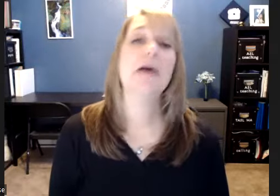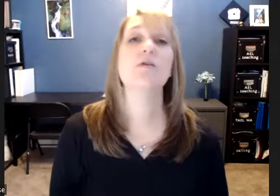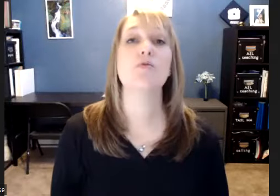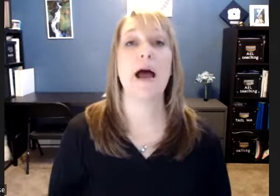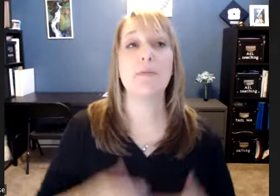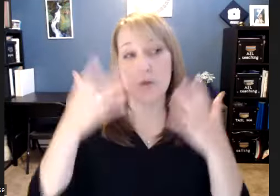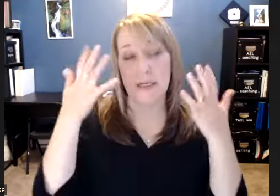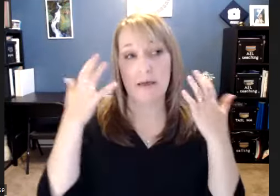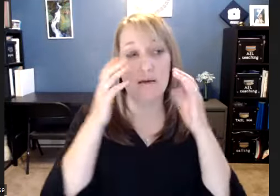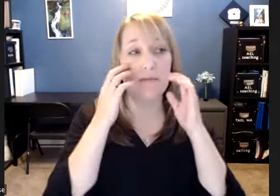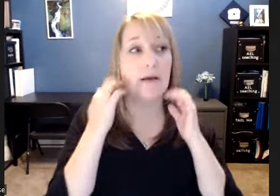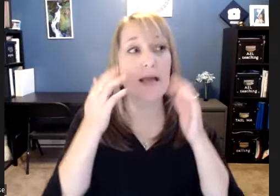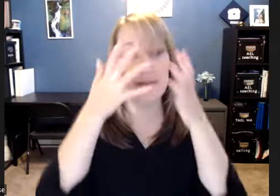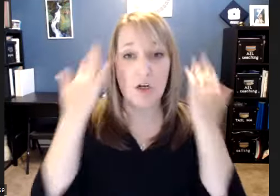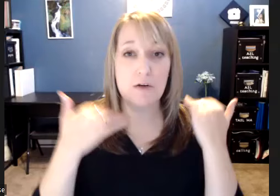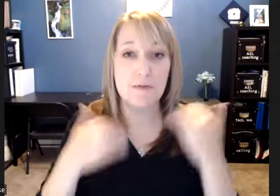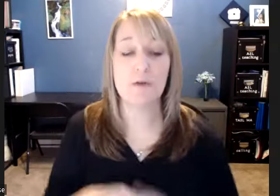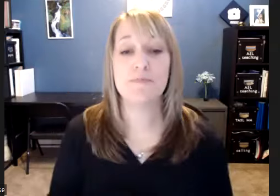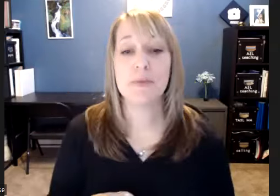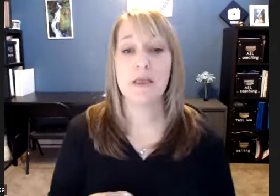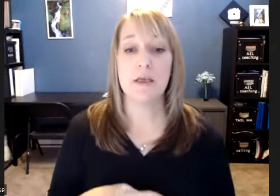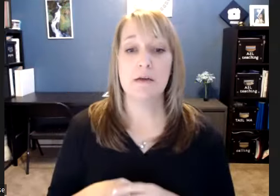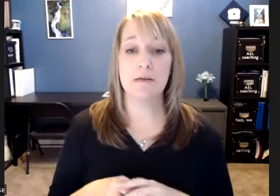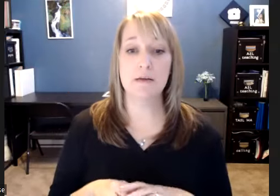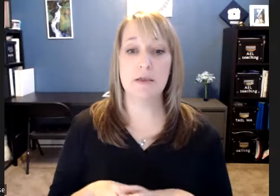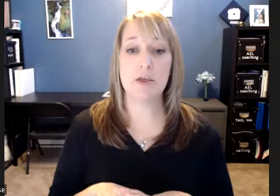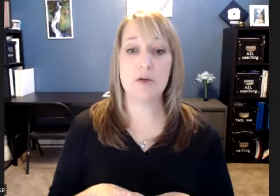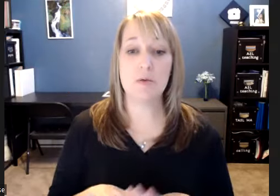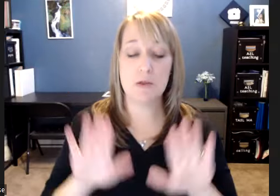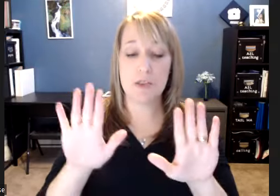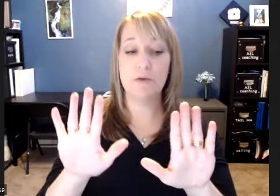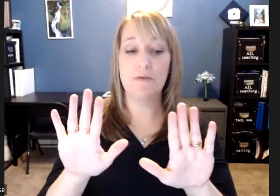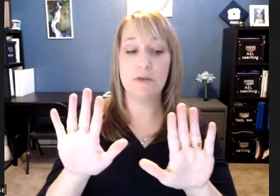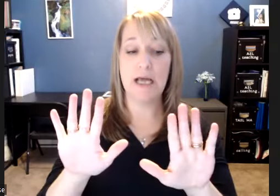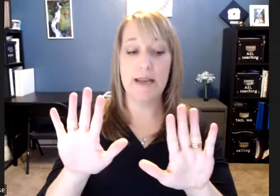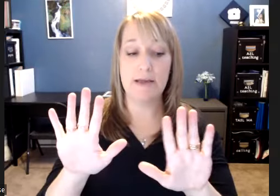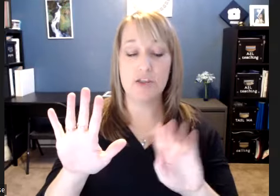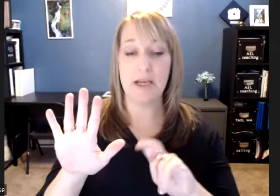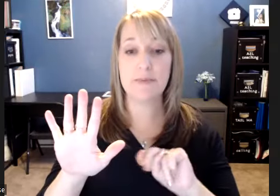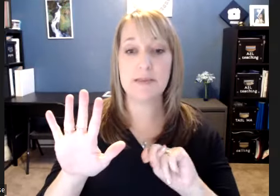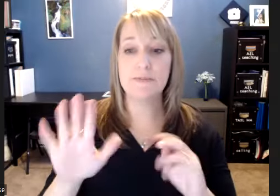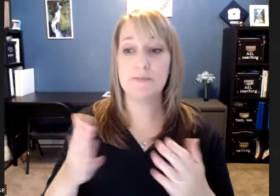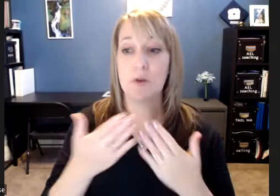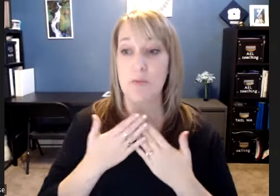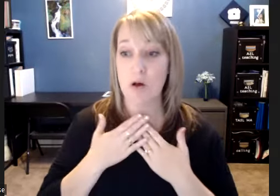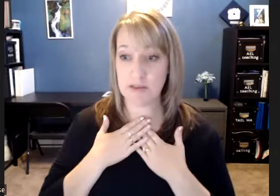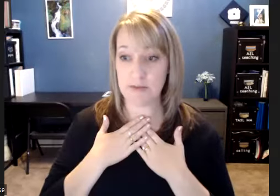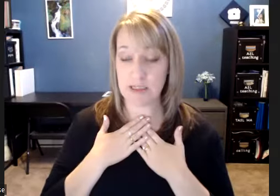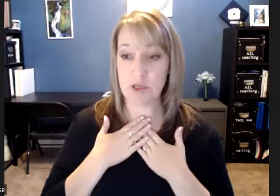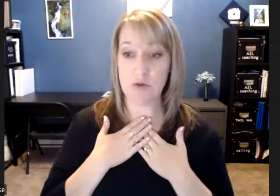Head wrap, or like a headscarf, you know. You want 2 flat hand shapes, palms facing you.